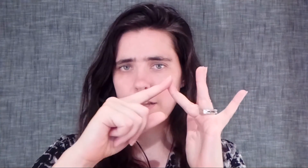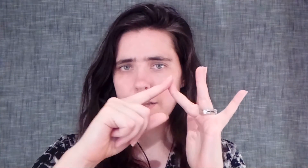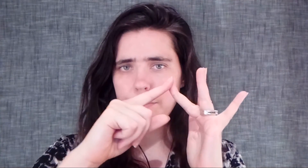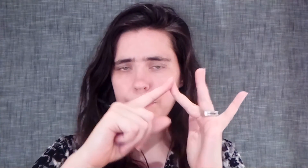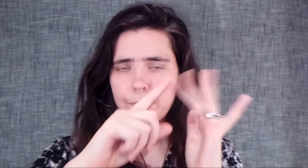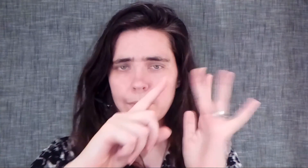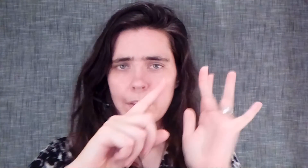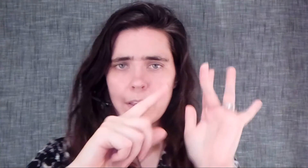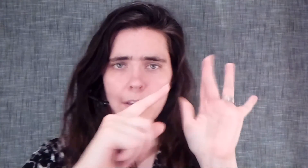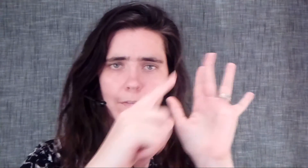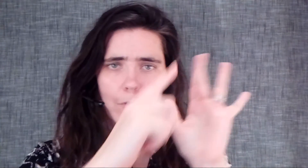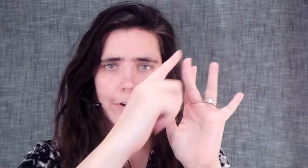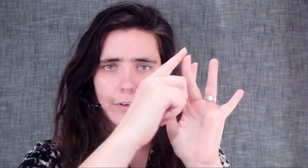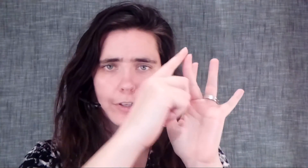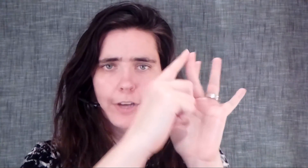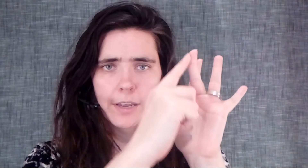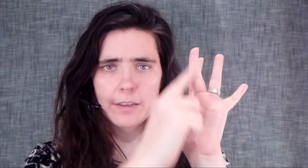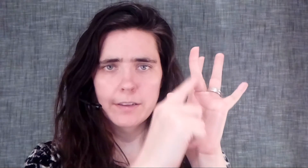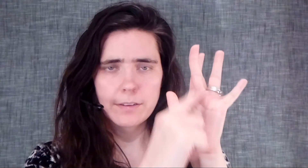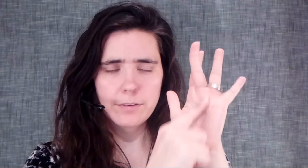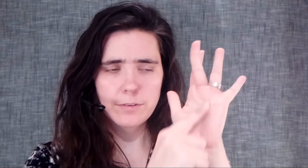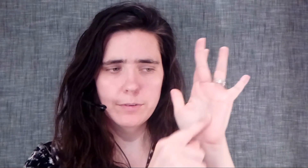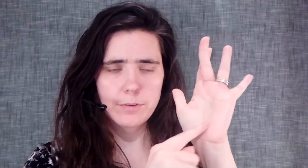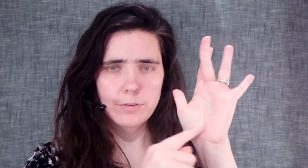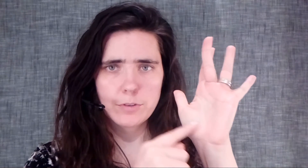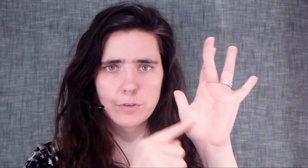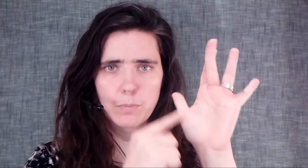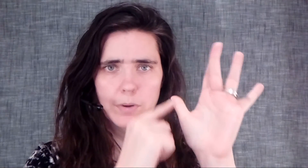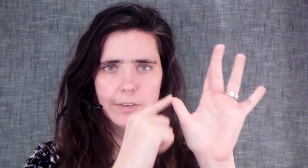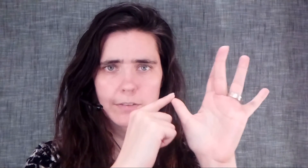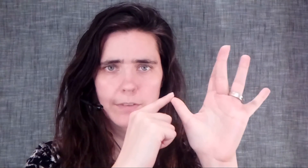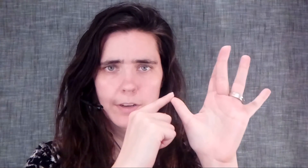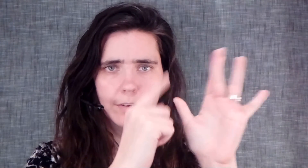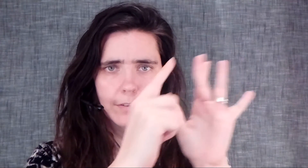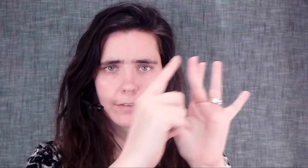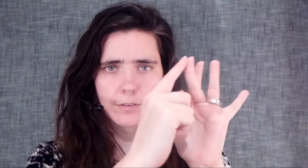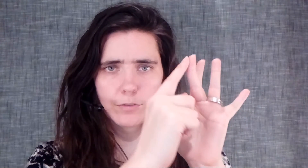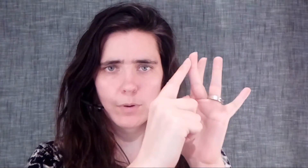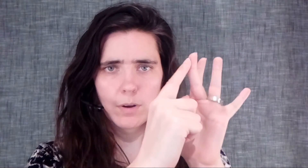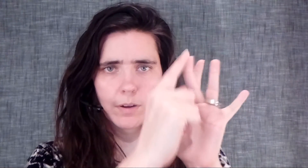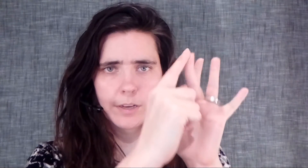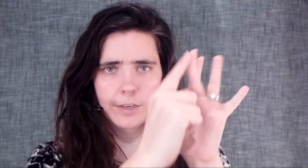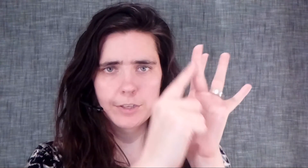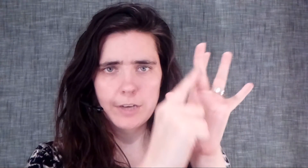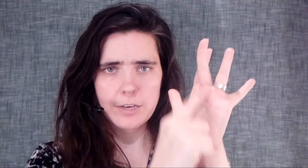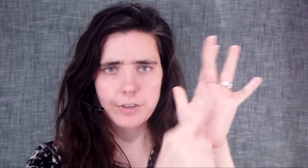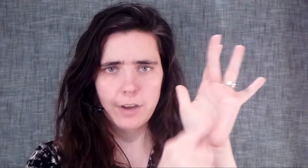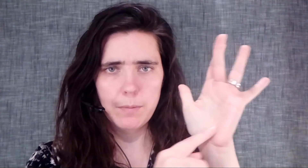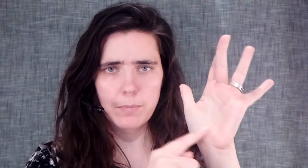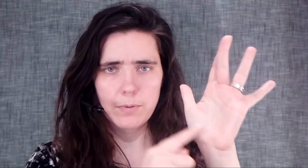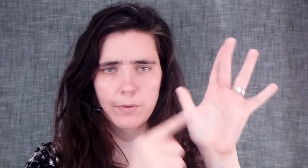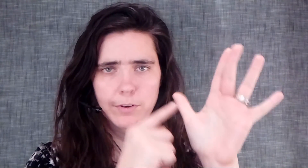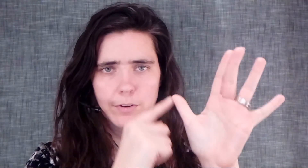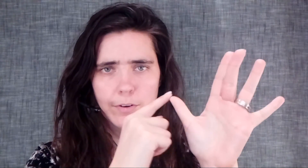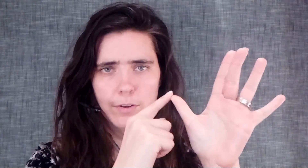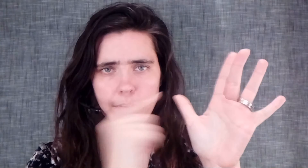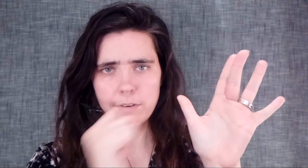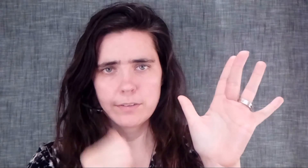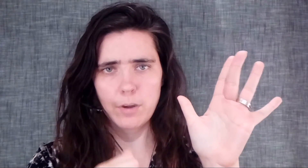I. For your J, you use your pointer finger to draw a J shape on your